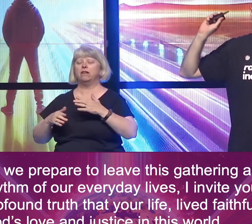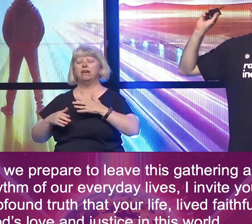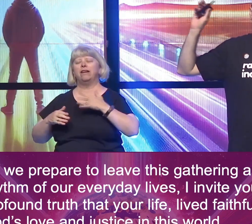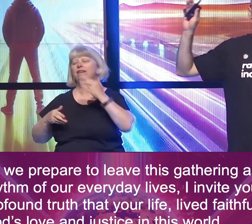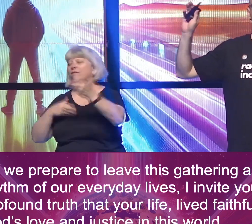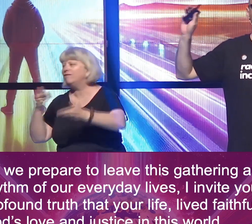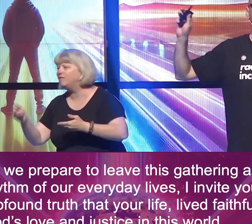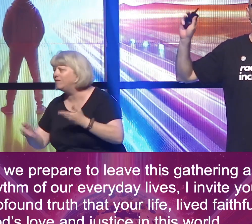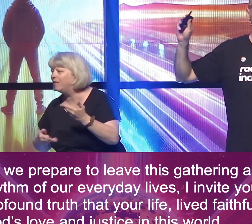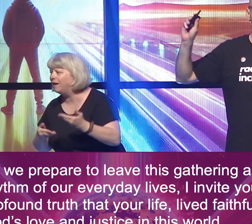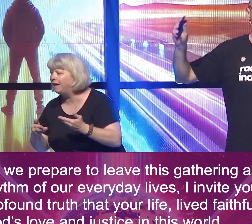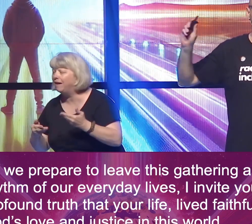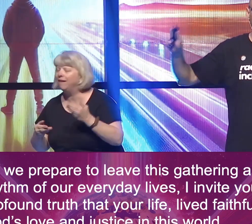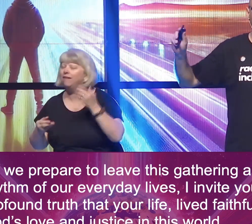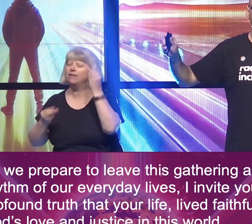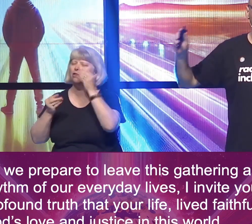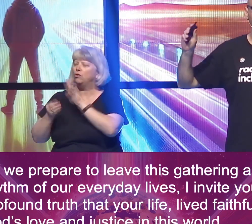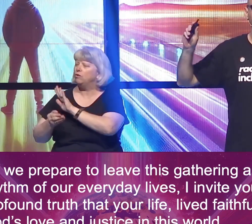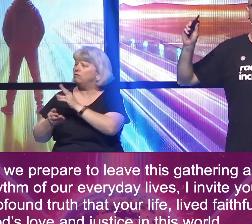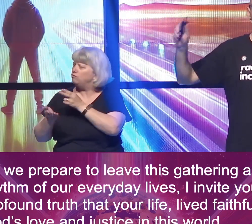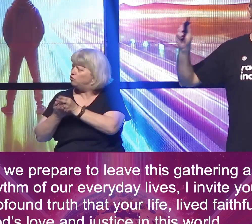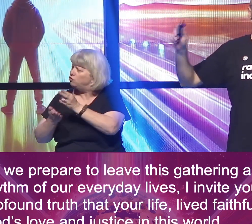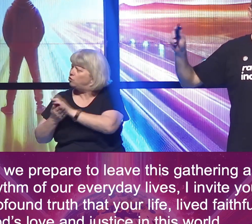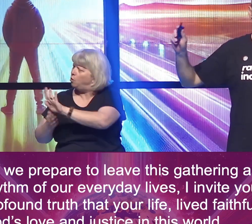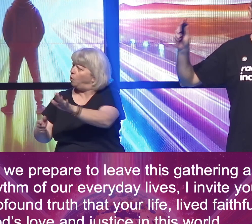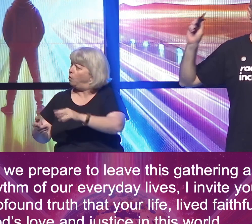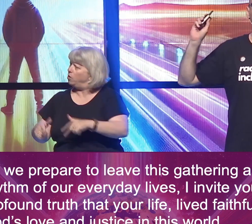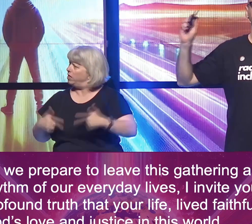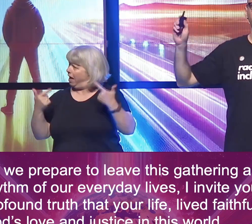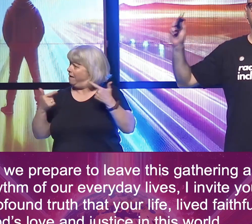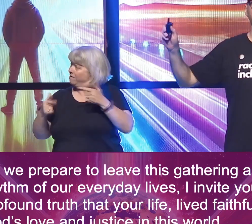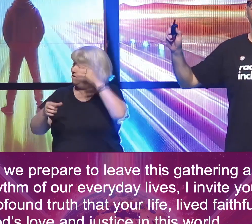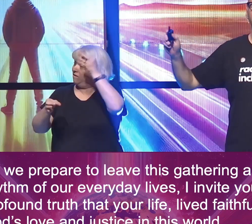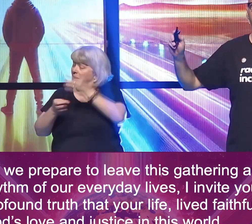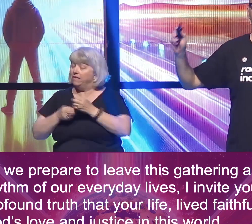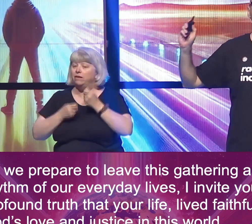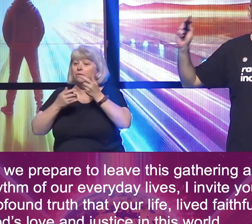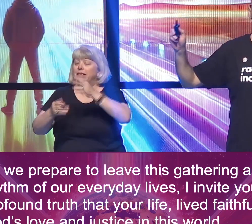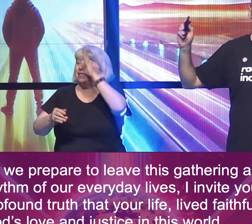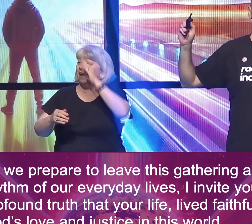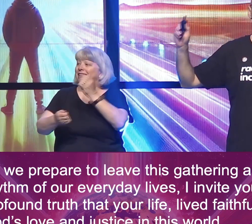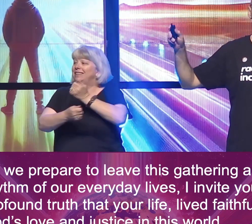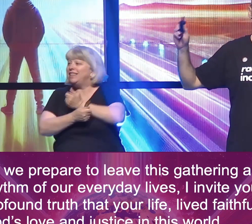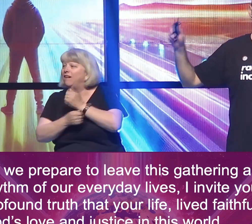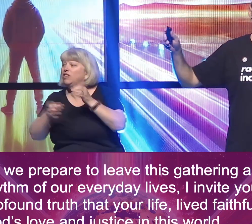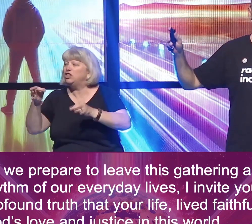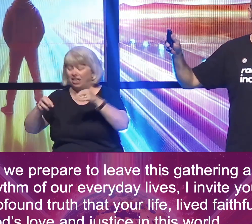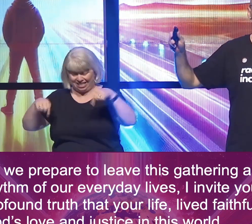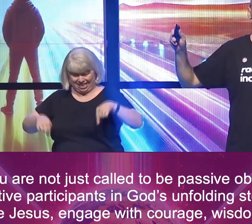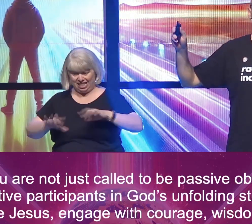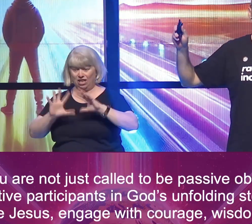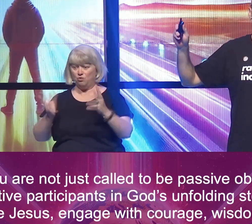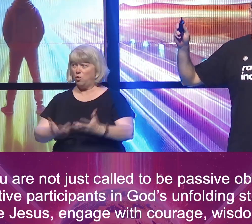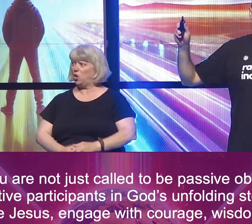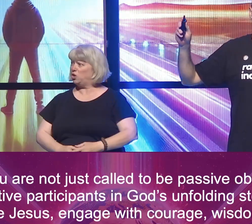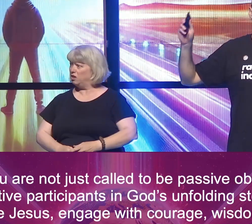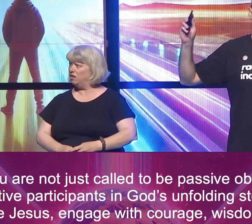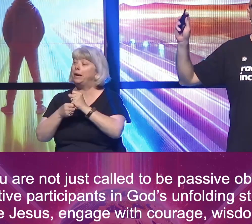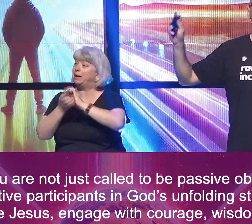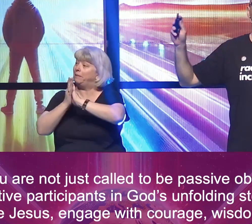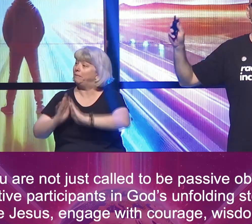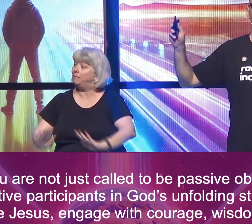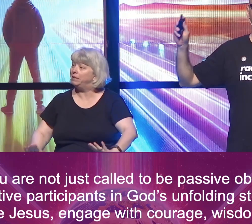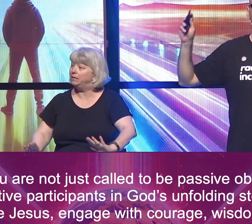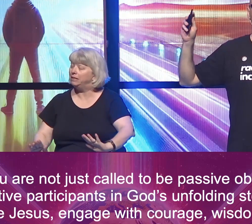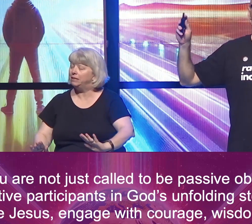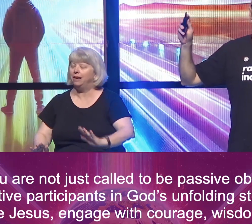with you the profound truth that your life, lived faithfully, is an expression of God's love and justice in this world.